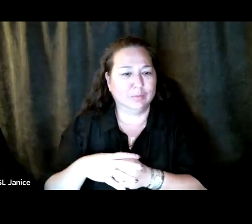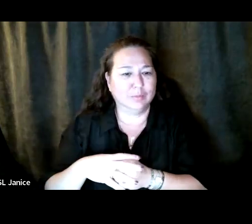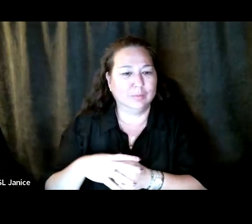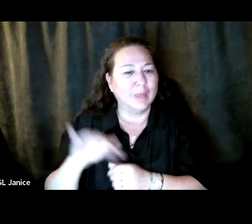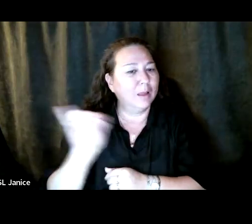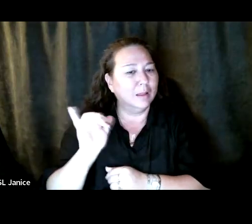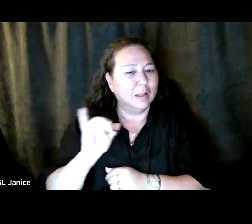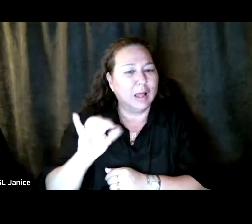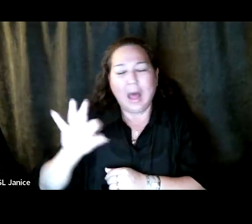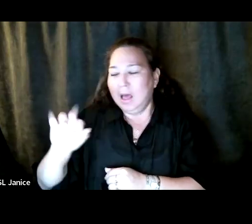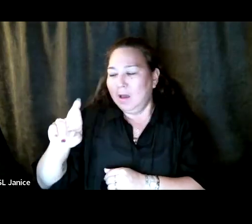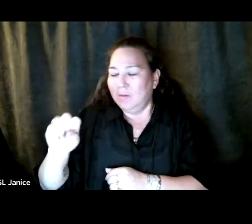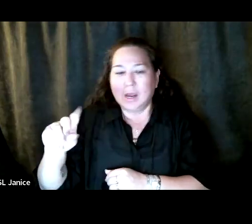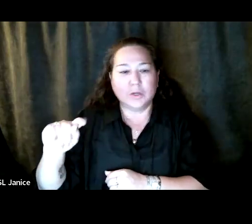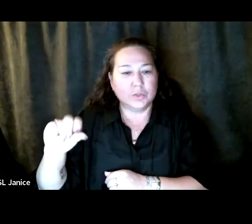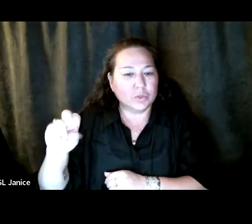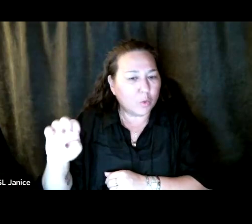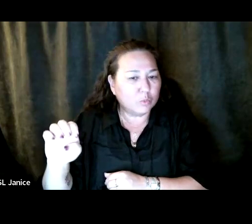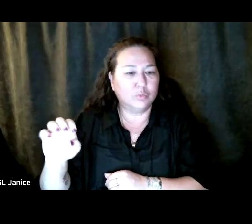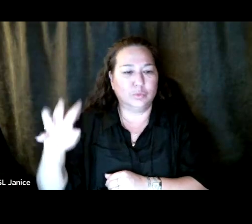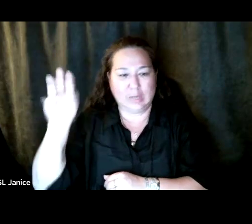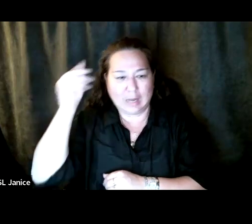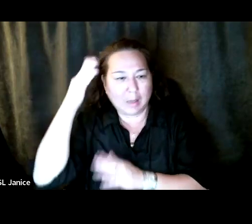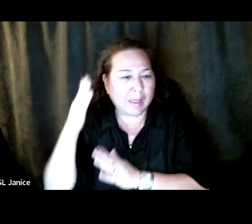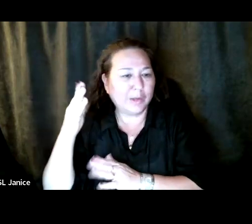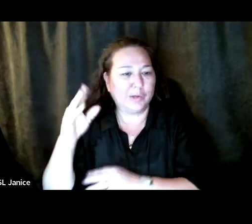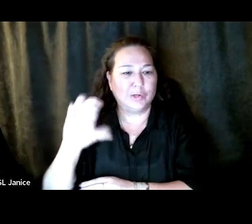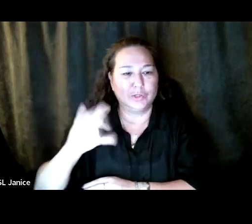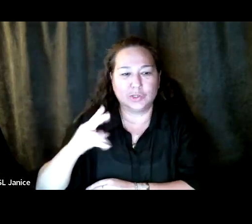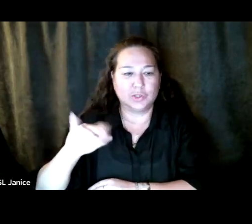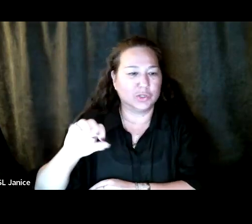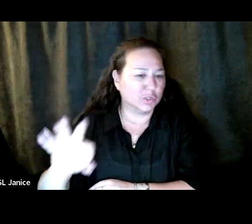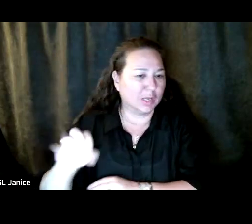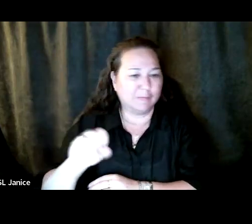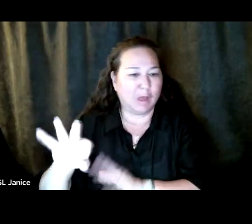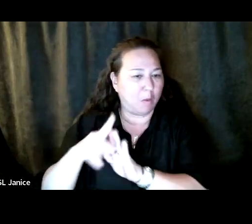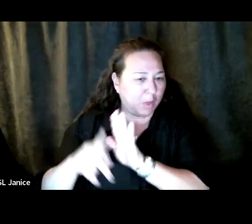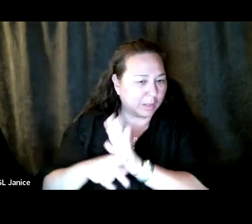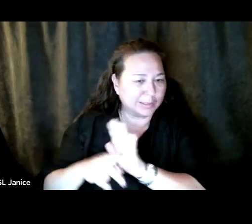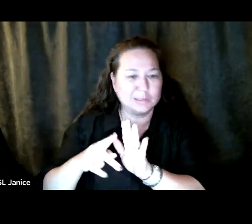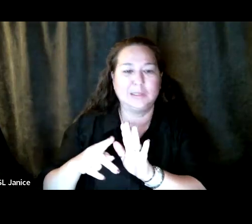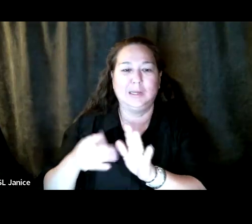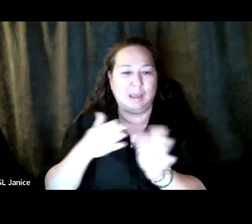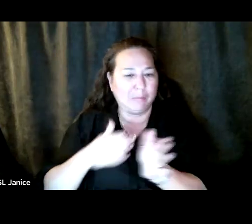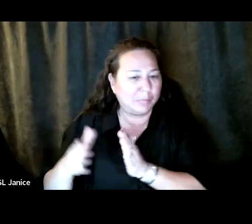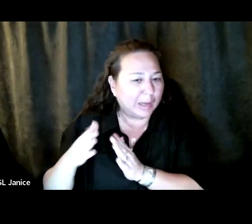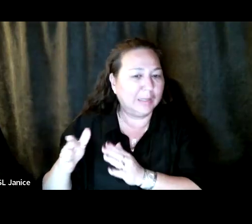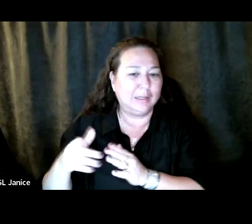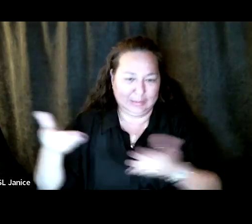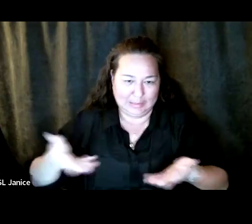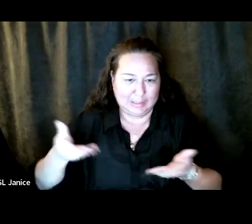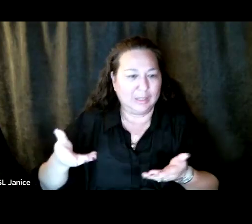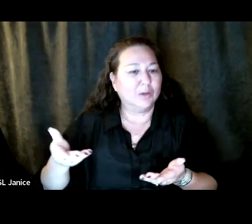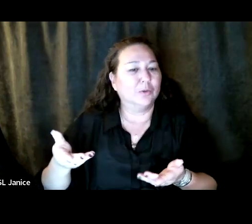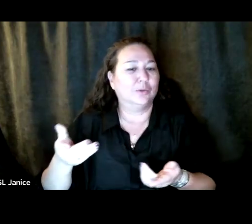chief of policy and strategic planning, is here, as is Avery Esdale, who's our senior director of BPS athletics, and they're here